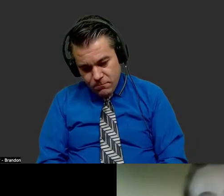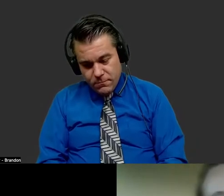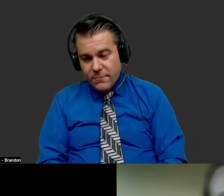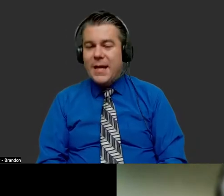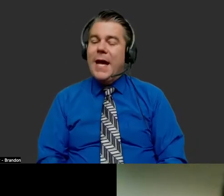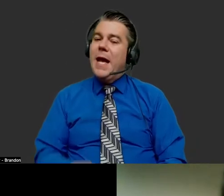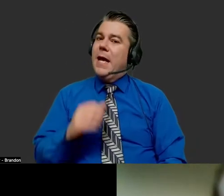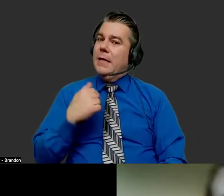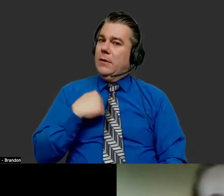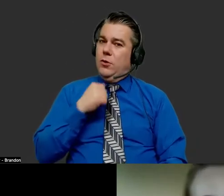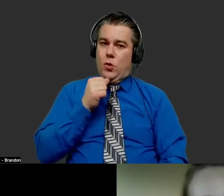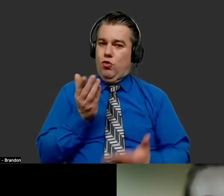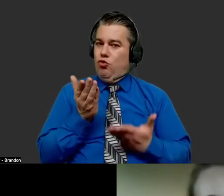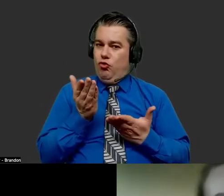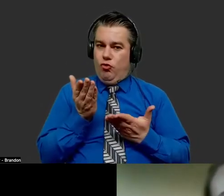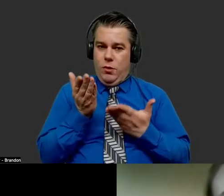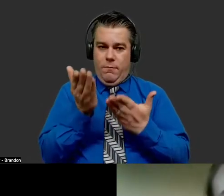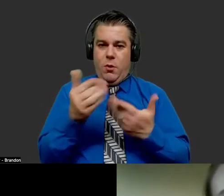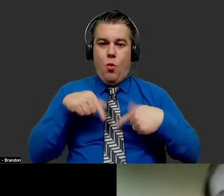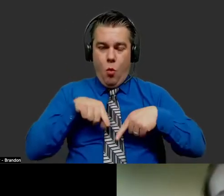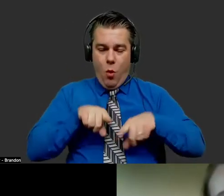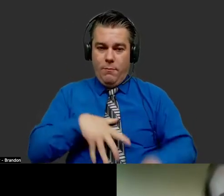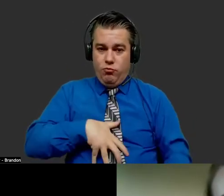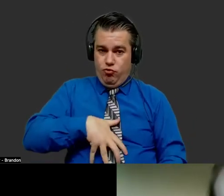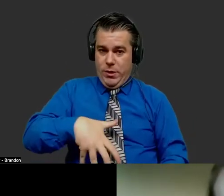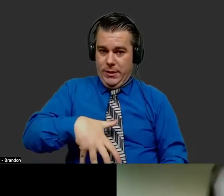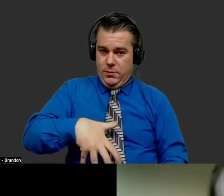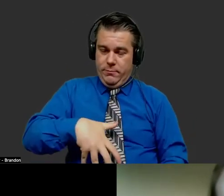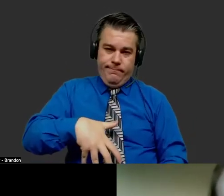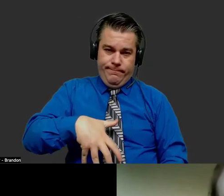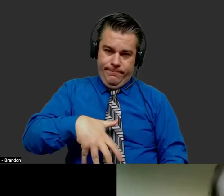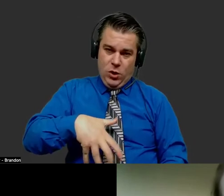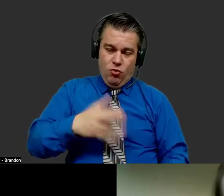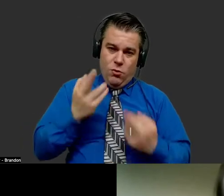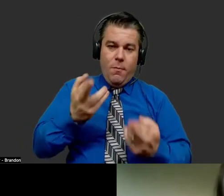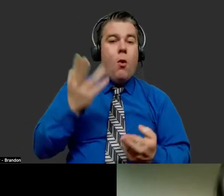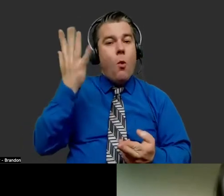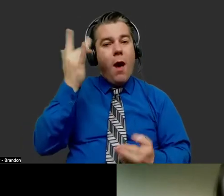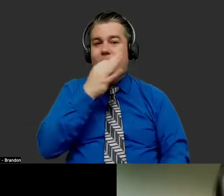not recommend it while pregnant because fasting while pregnant,